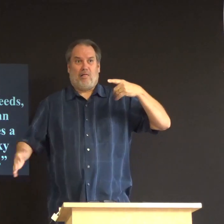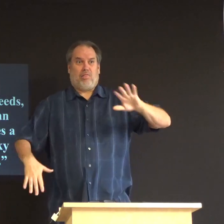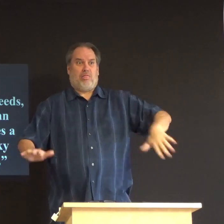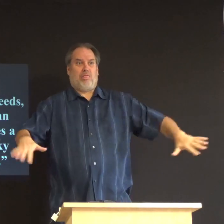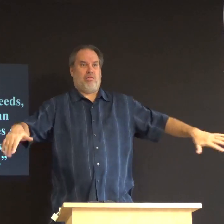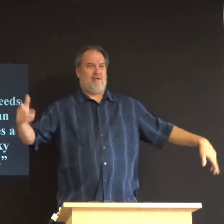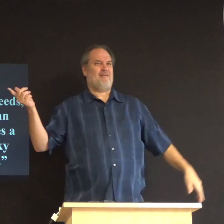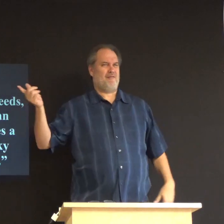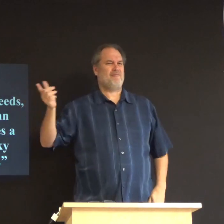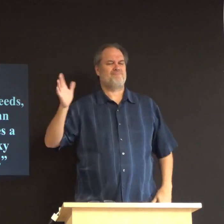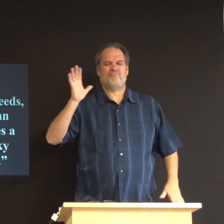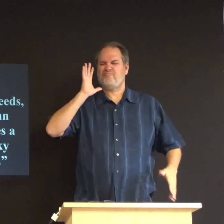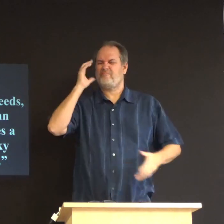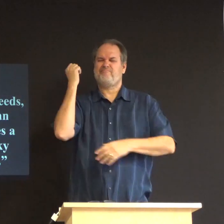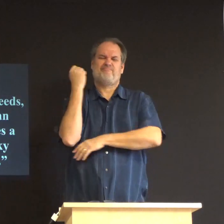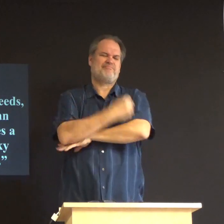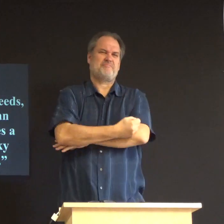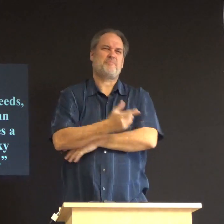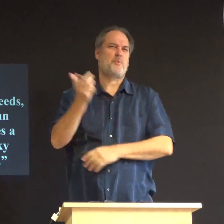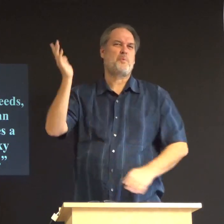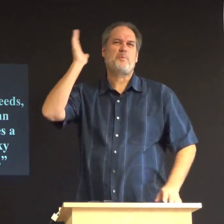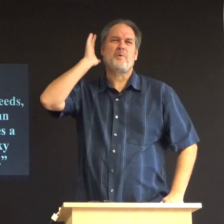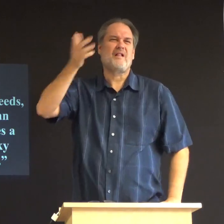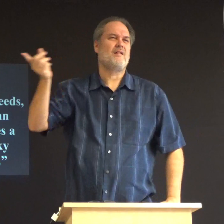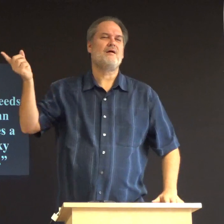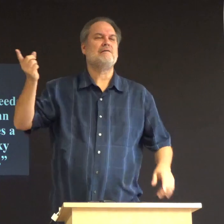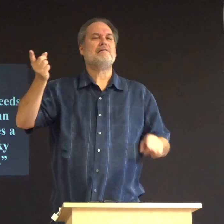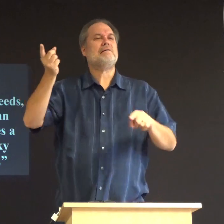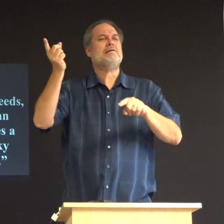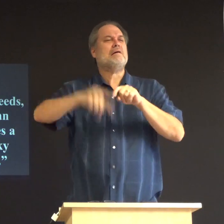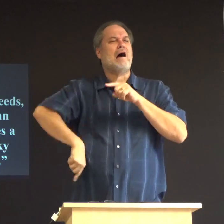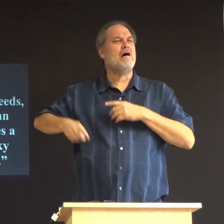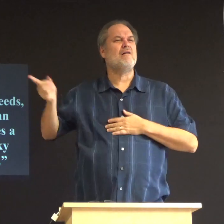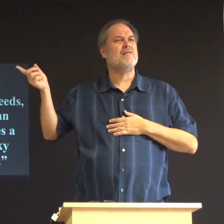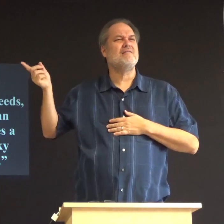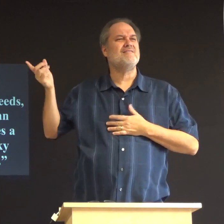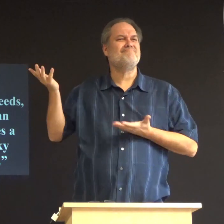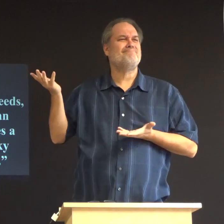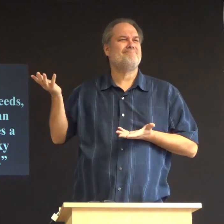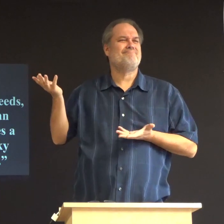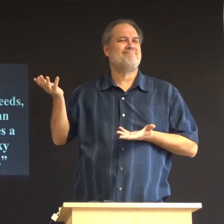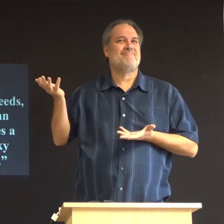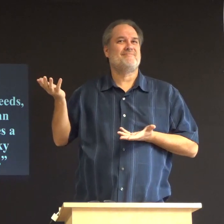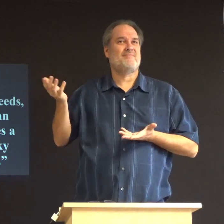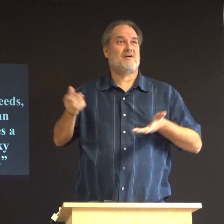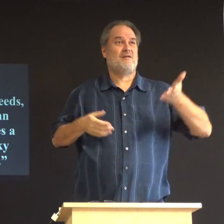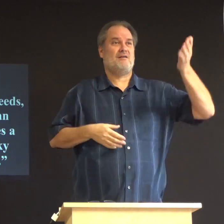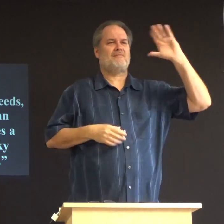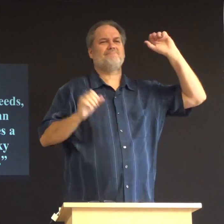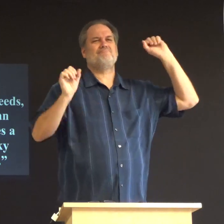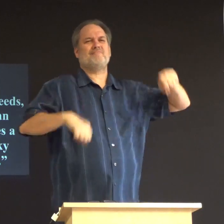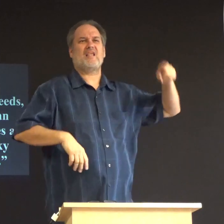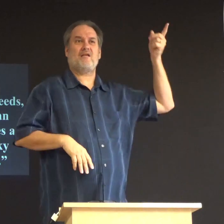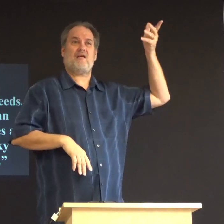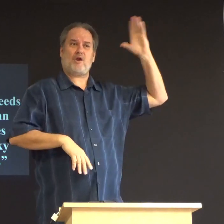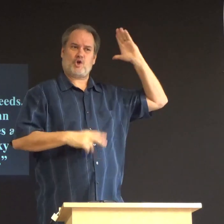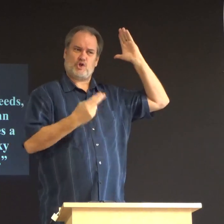When the government sees all the people that need help, the government can't do it all, but God